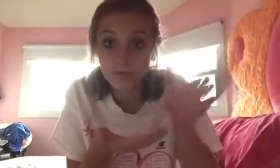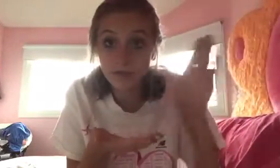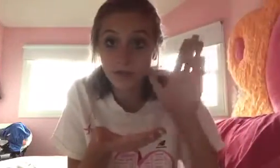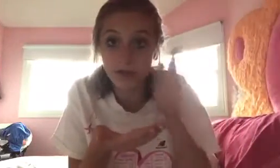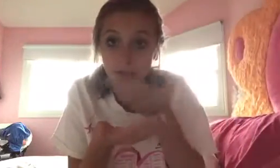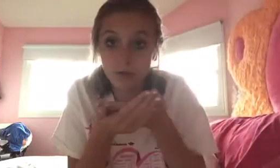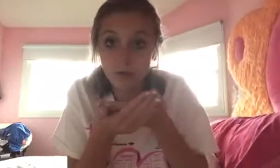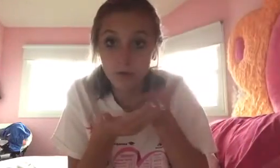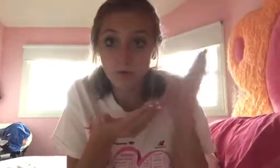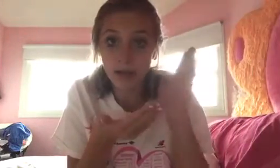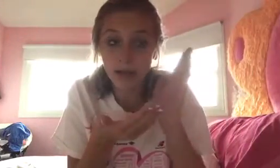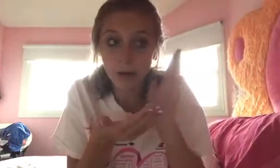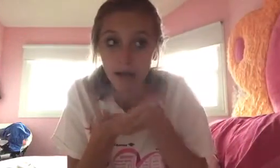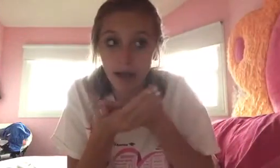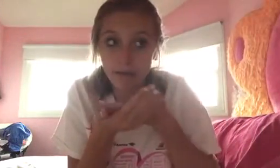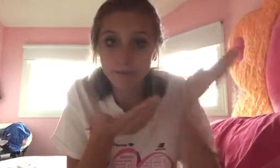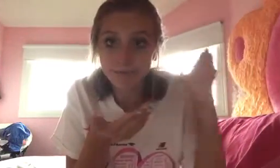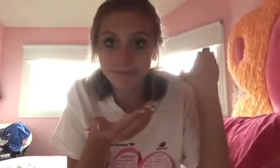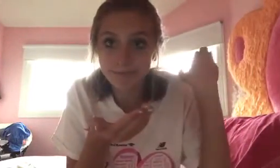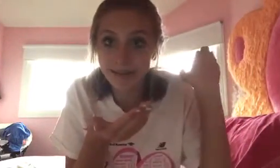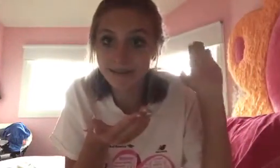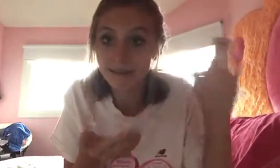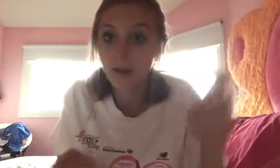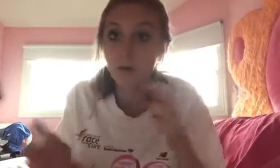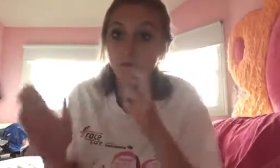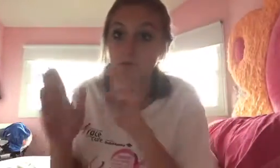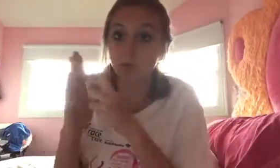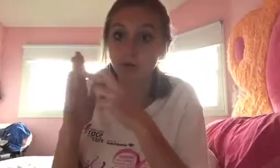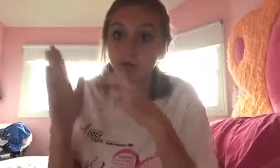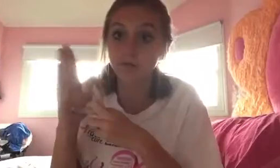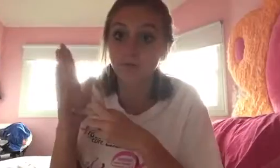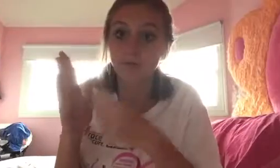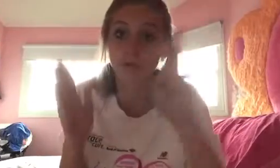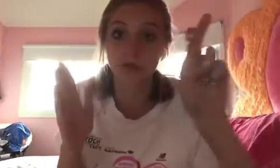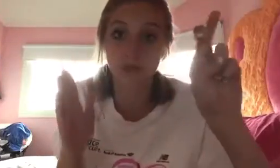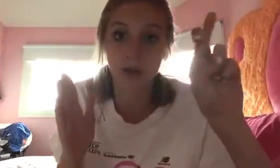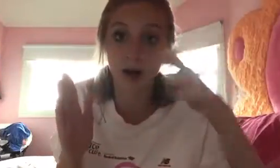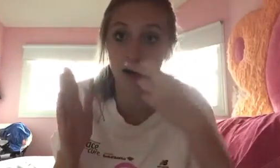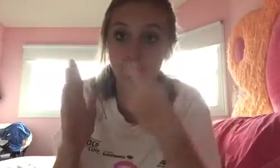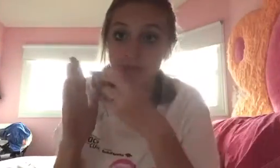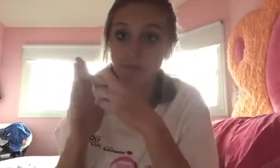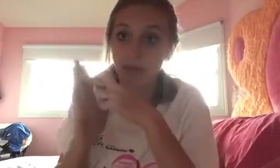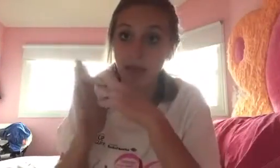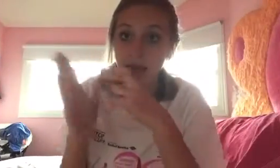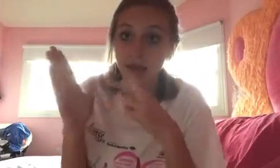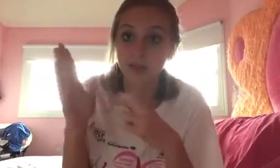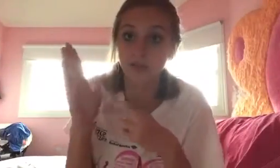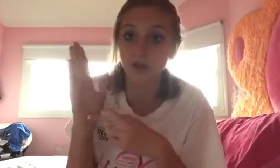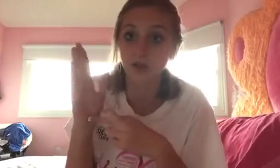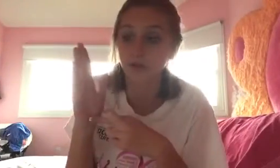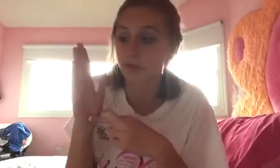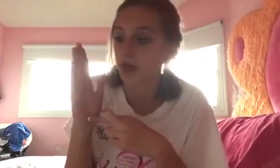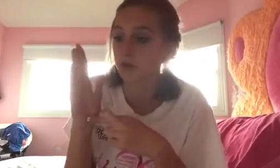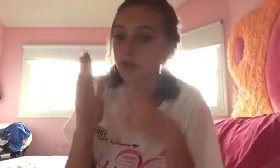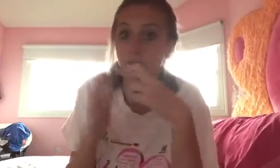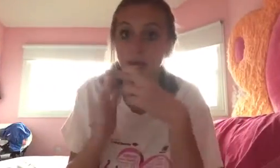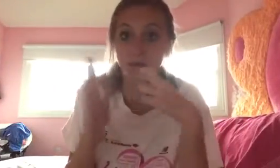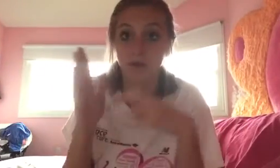So it's like you're sweeping it away. Rules, do an R and just go from the top to the bottom of your